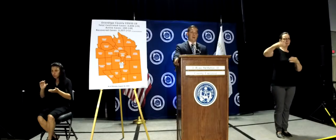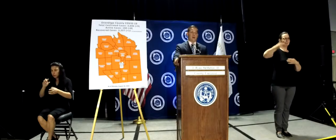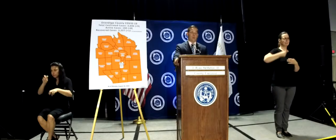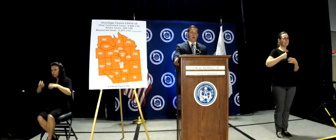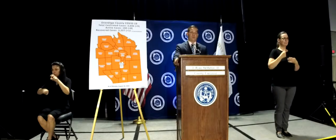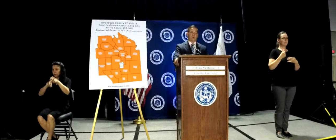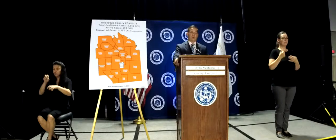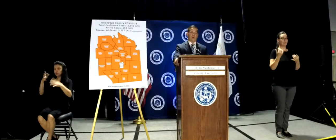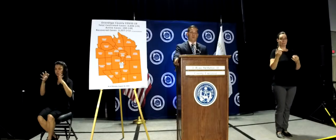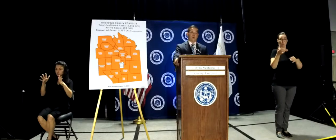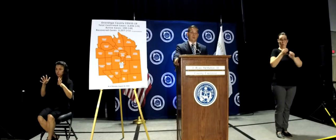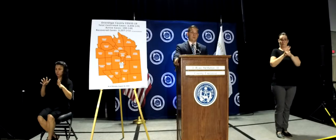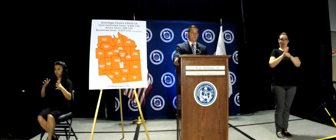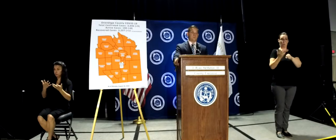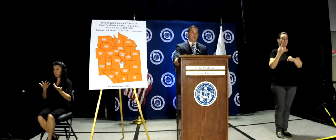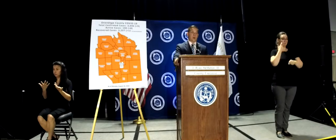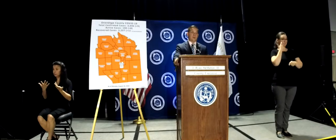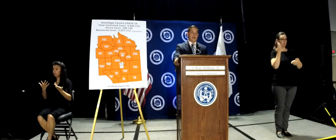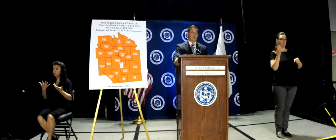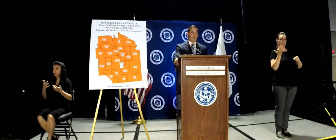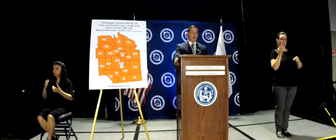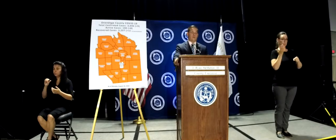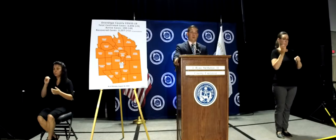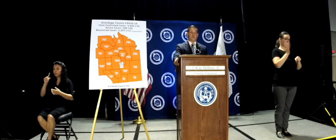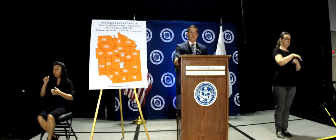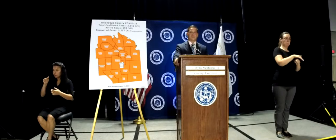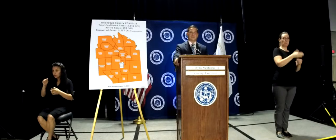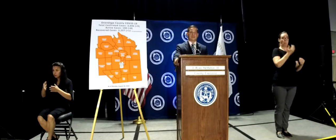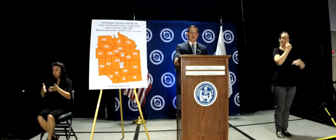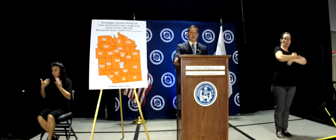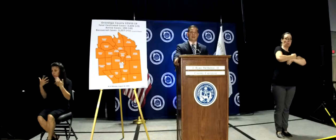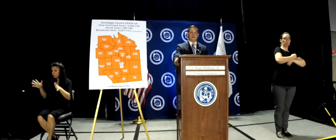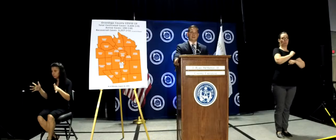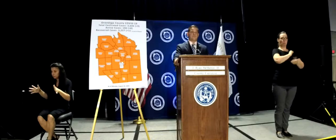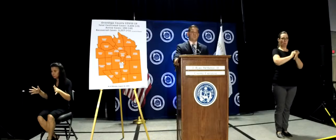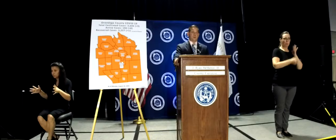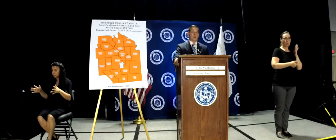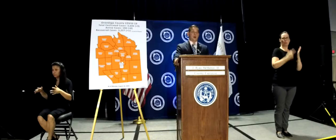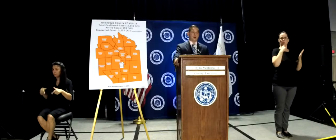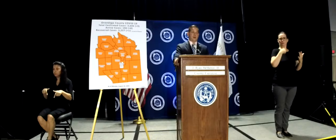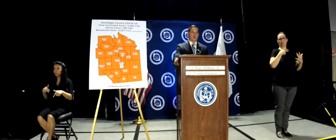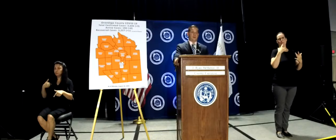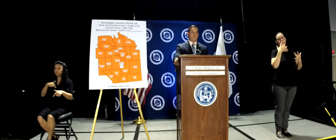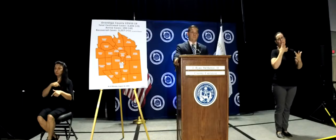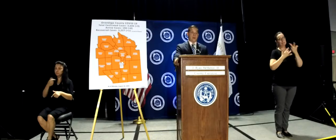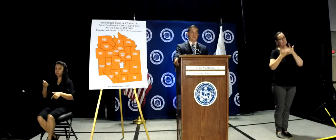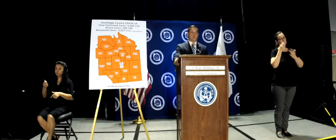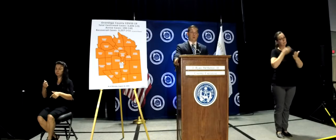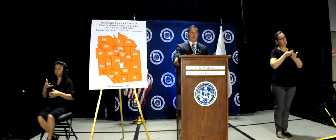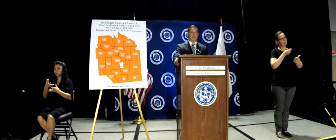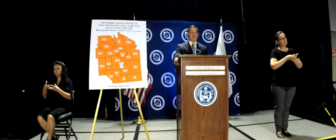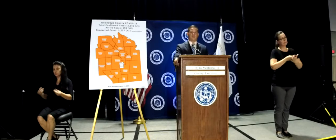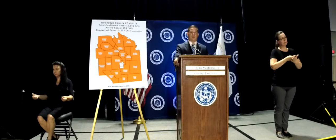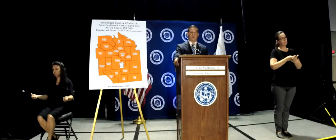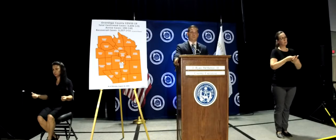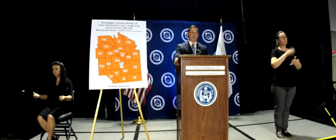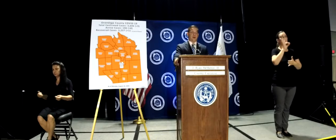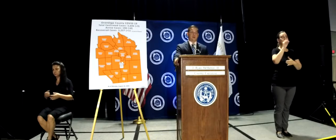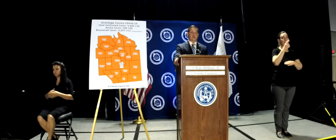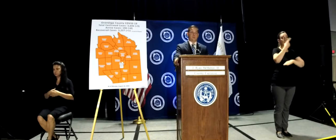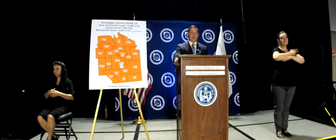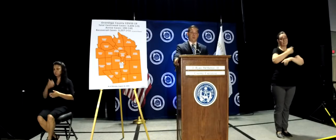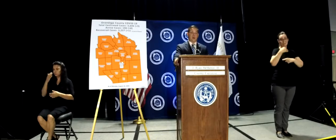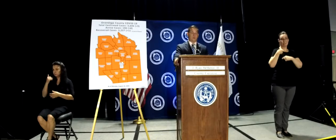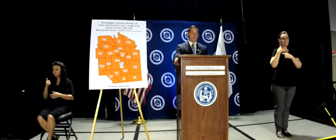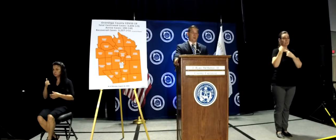a model that worked very well for us did not work well for us for 60 to 90 days. And that's where we're asking for help. I